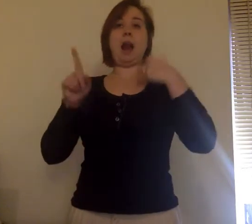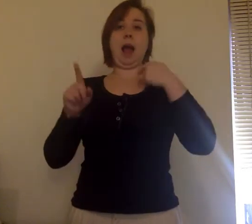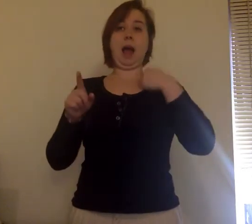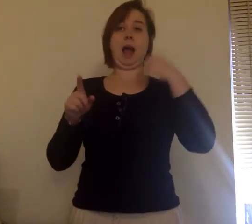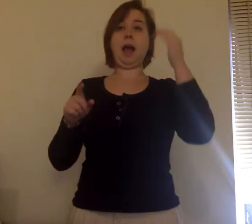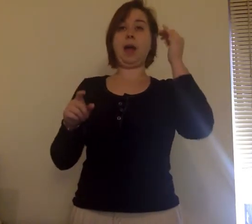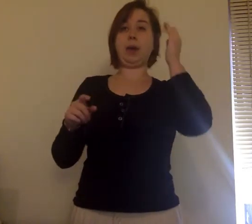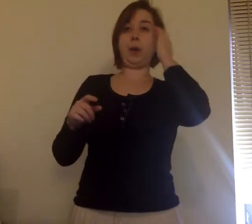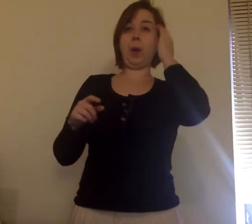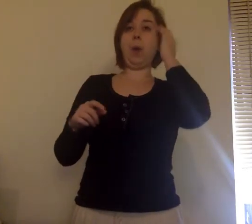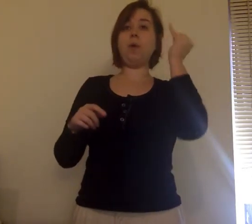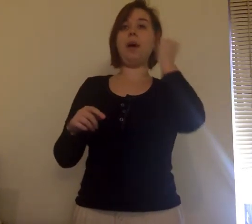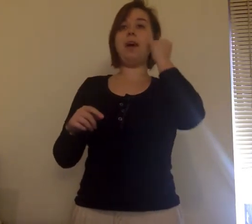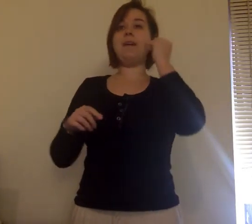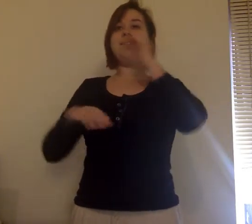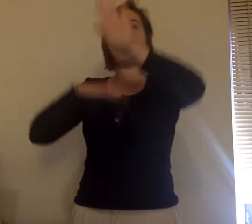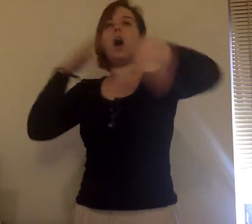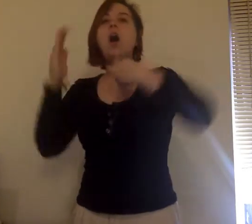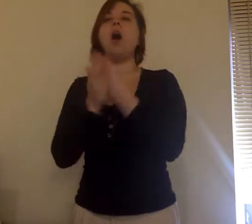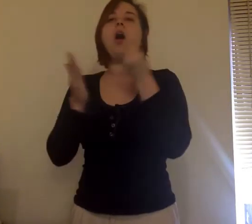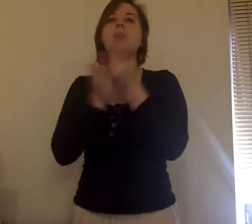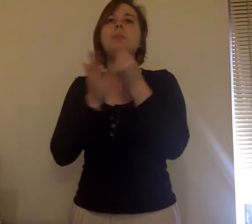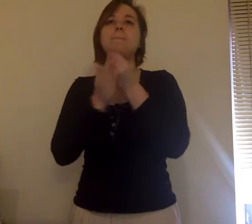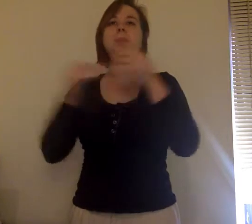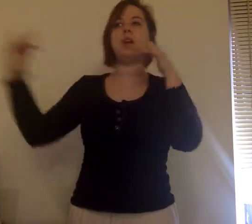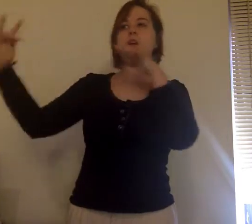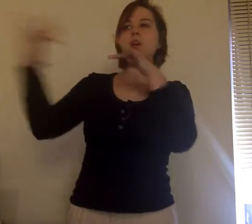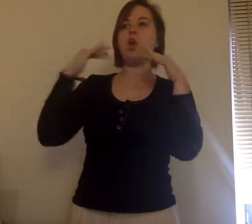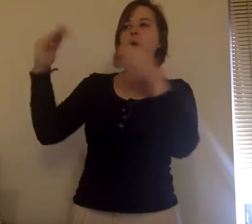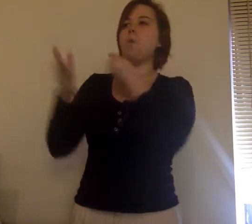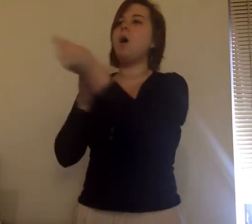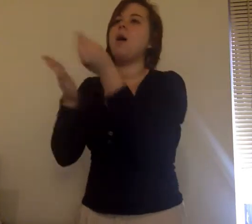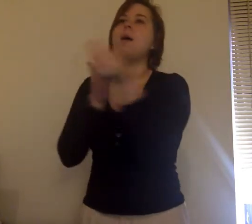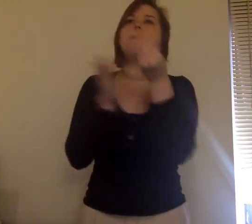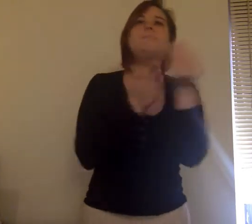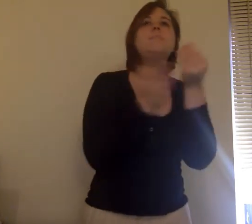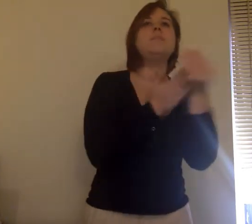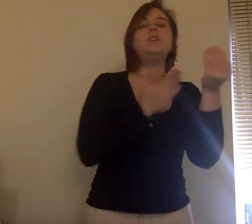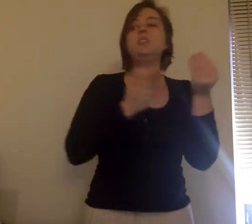answers, ending poverty, and finding treaties, what a wonderful place this earth would be.